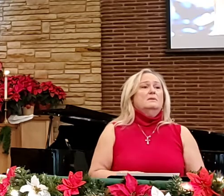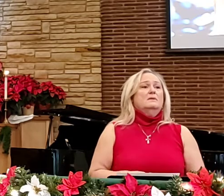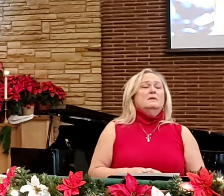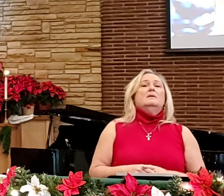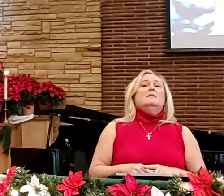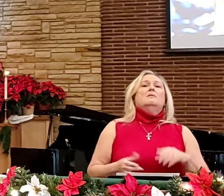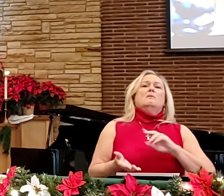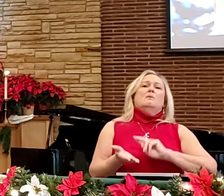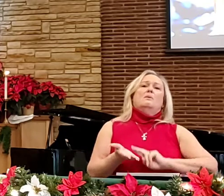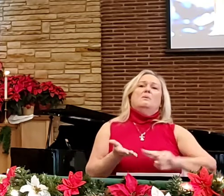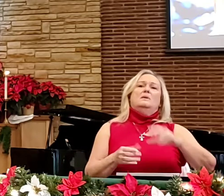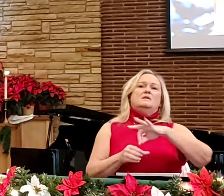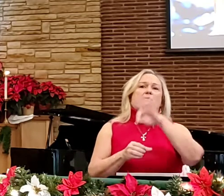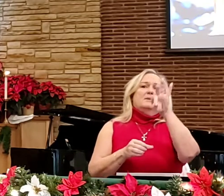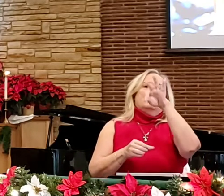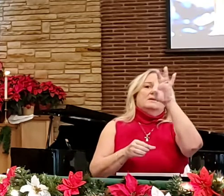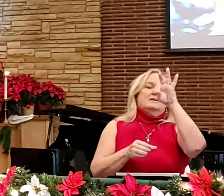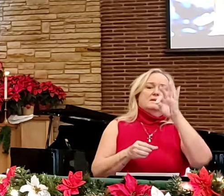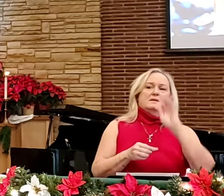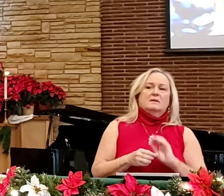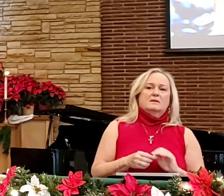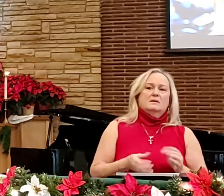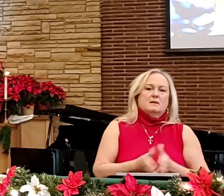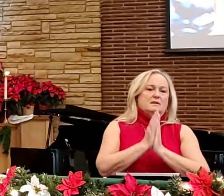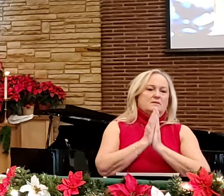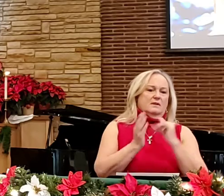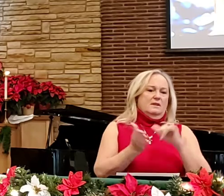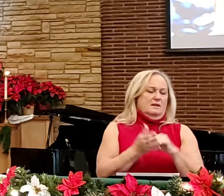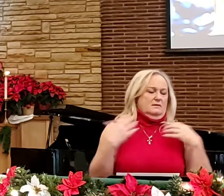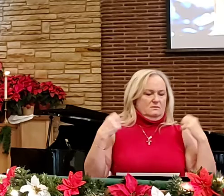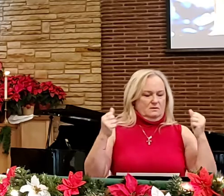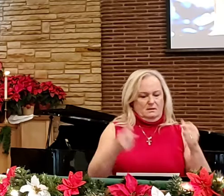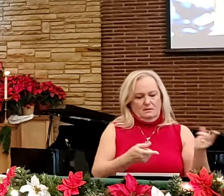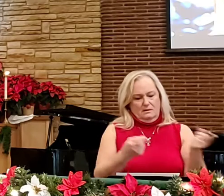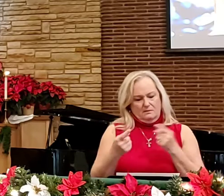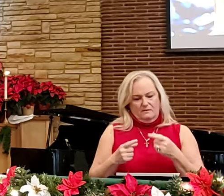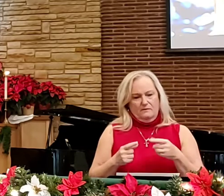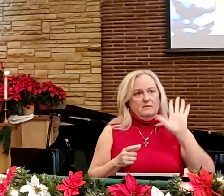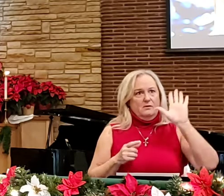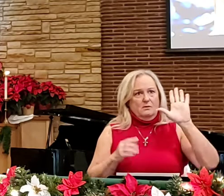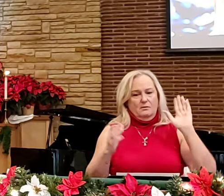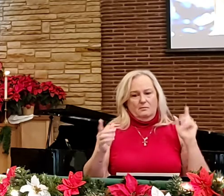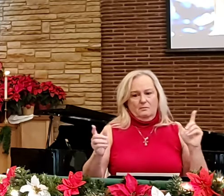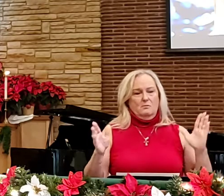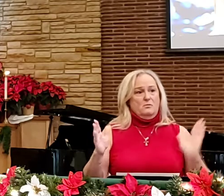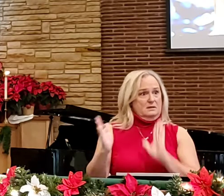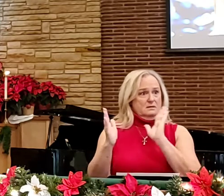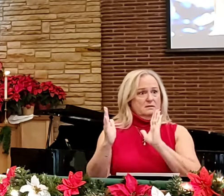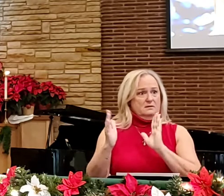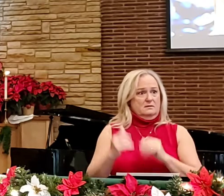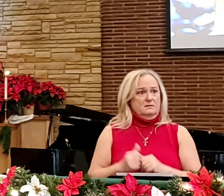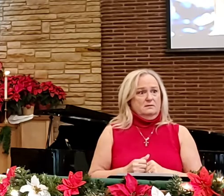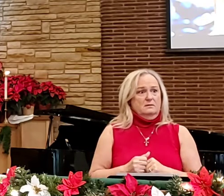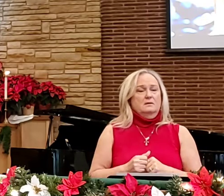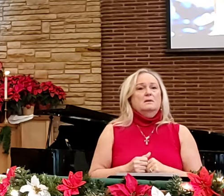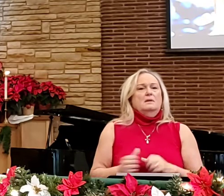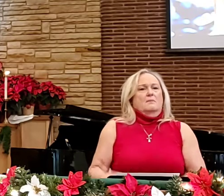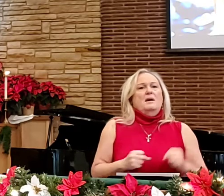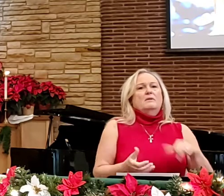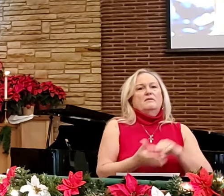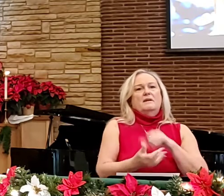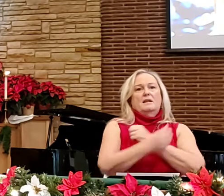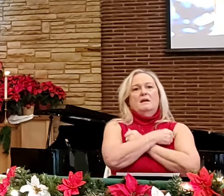And Holy Spirit, we ask for that strength that comes from your presence, that the power of